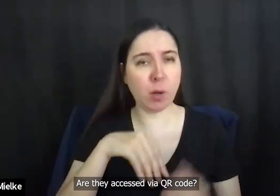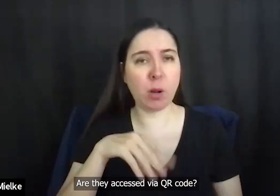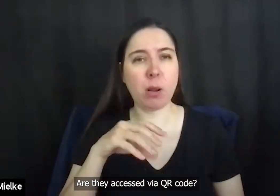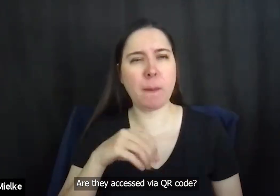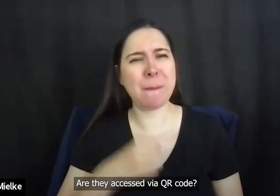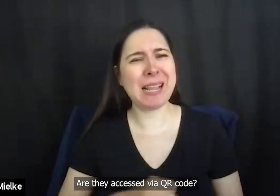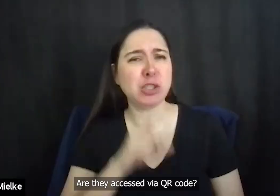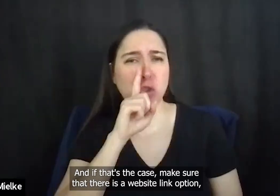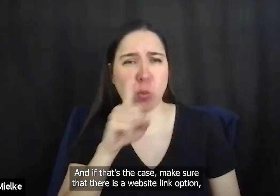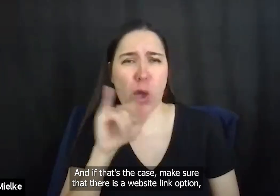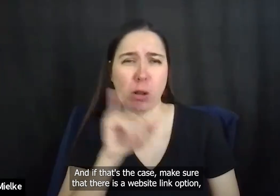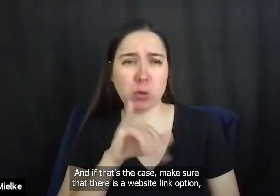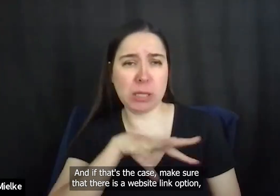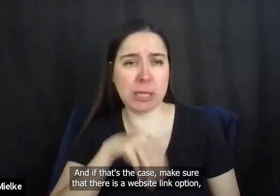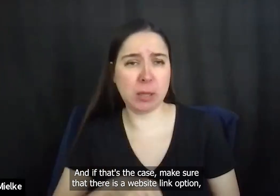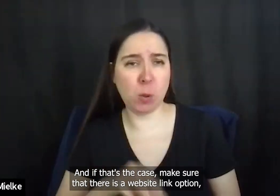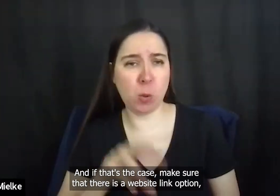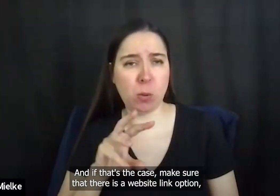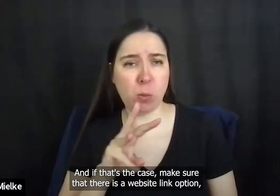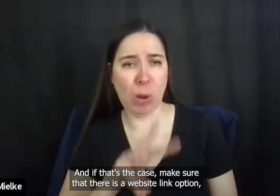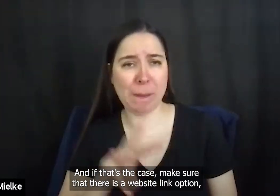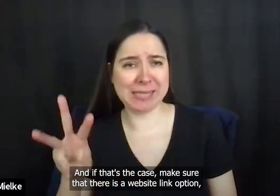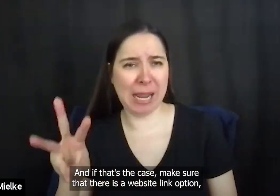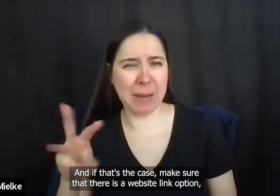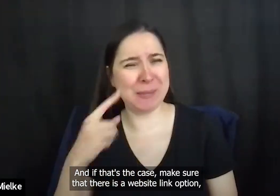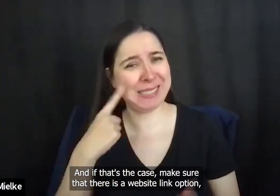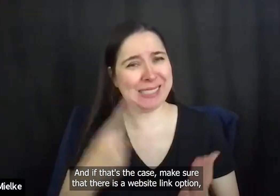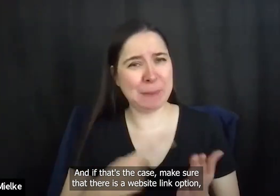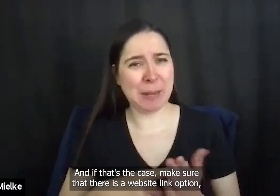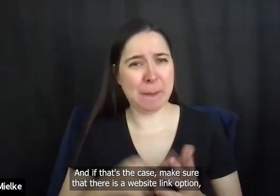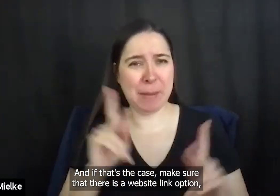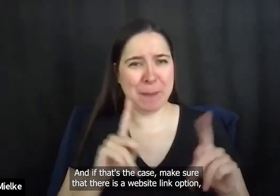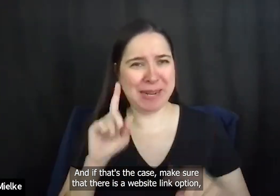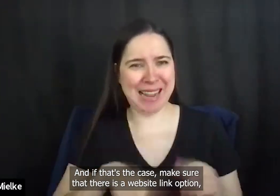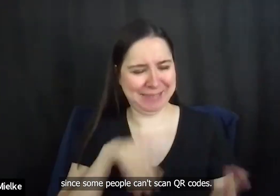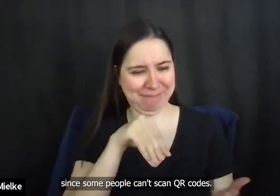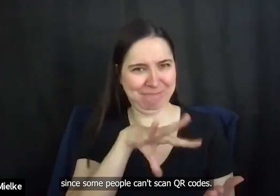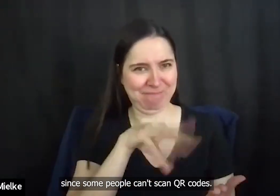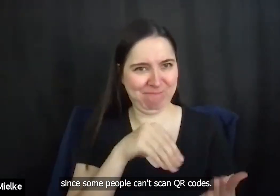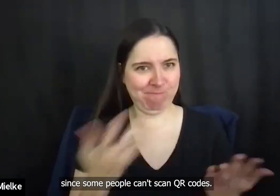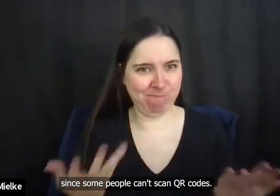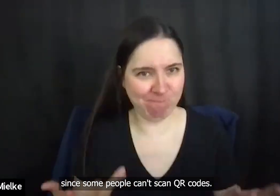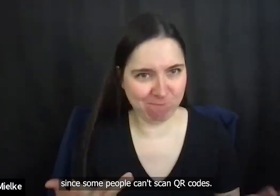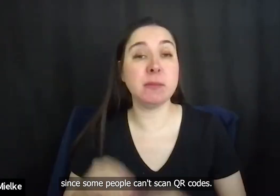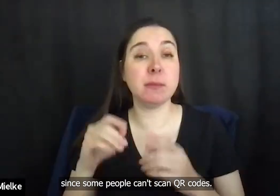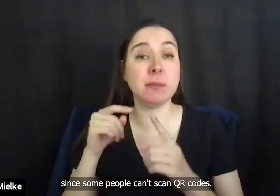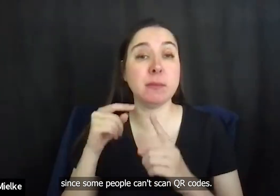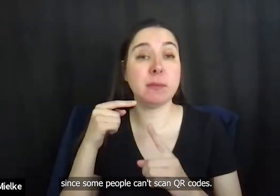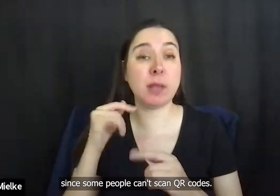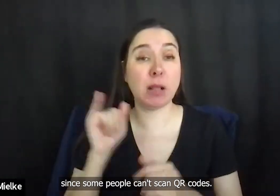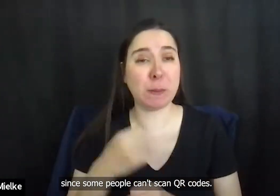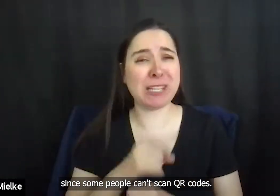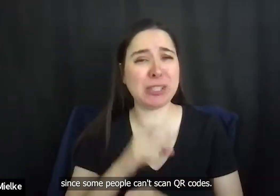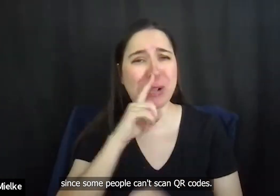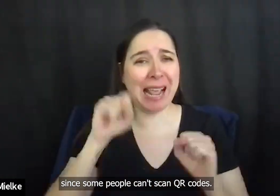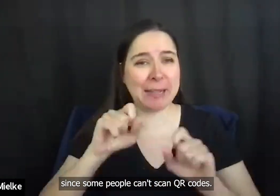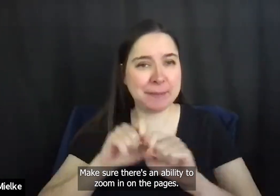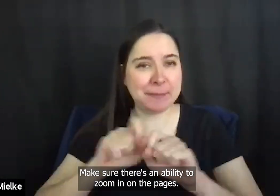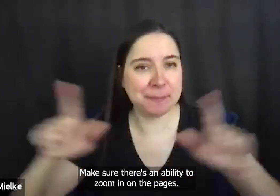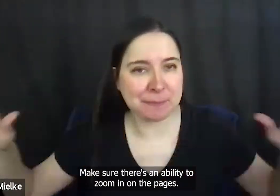code? And if that's the case, make sure that there is a website link option since some people can't scan QR codes. Make sure there's